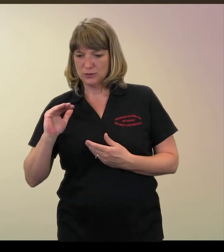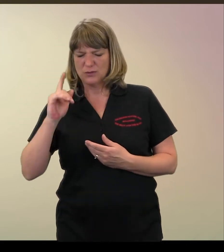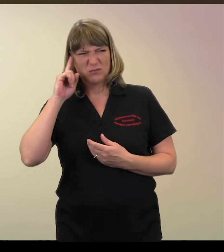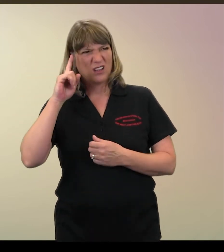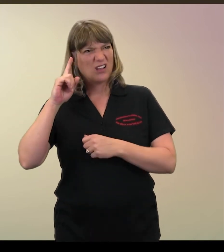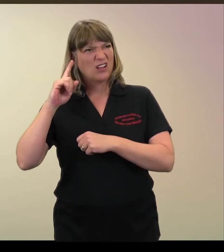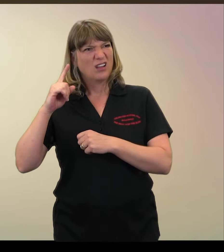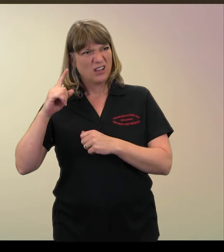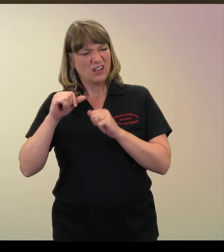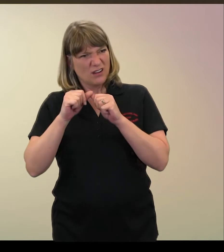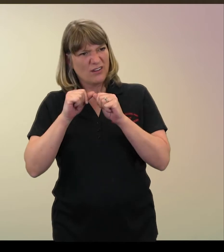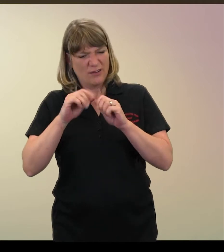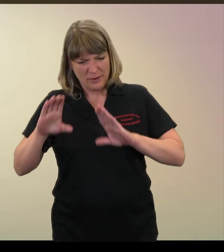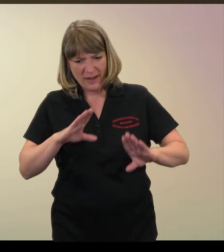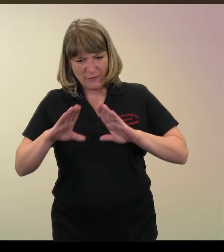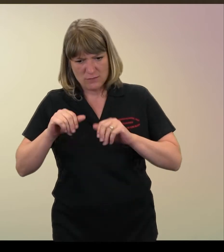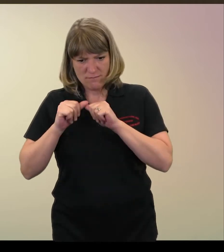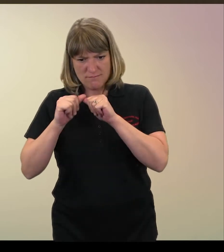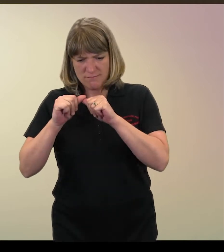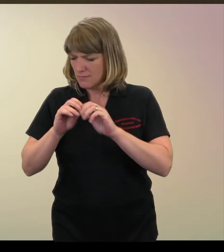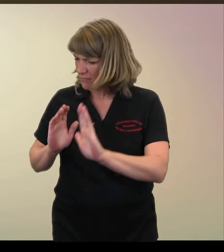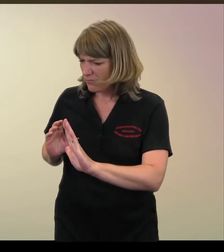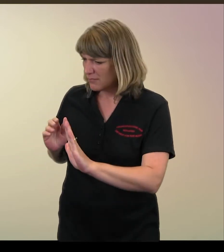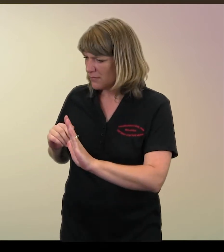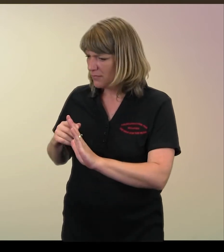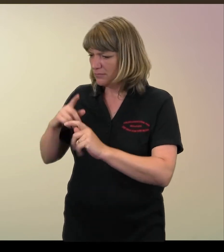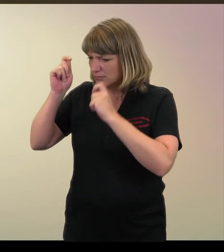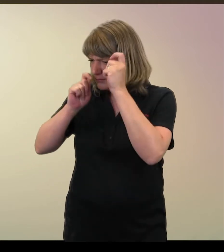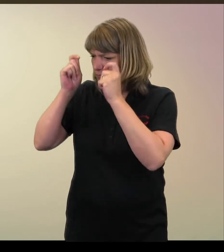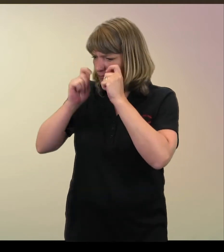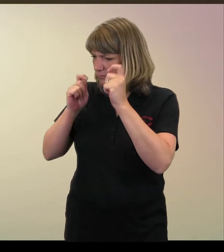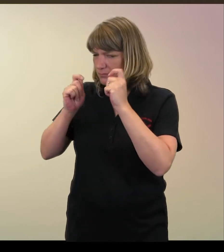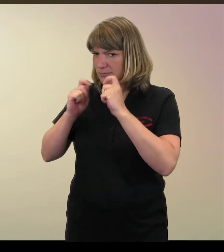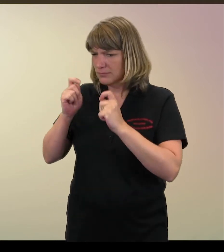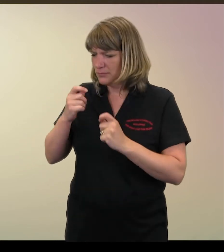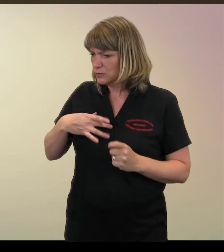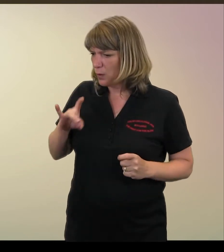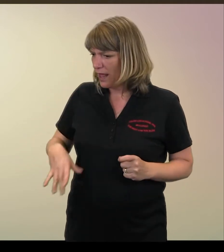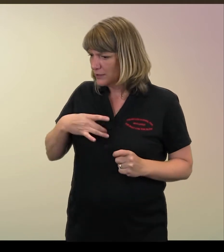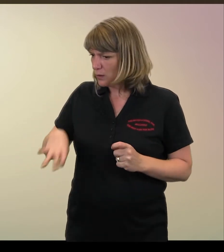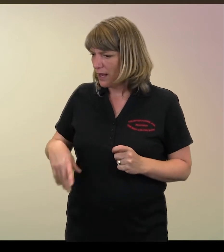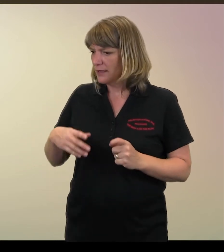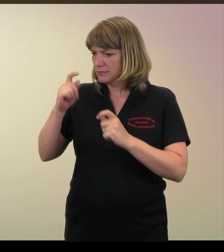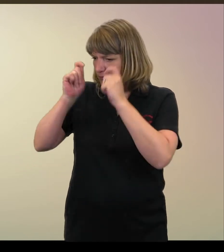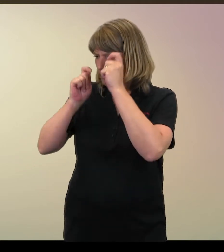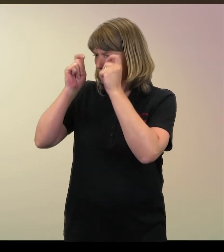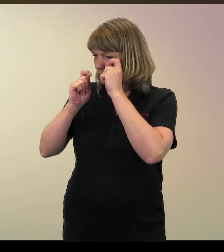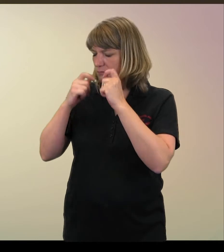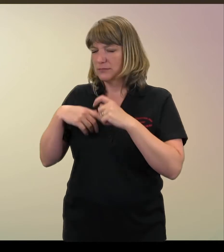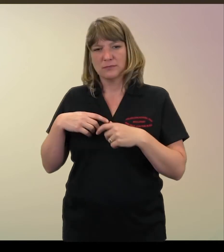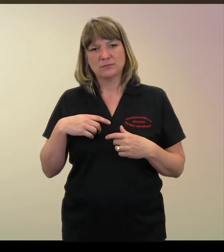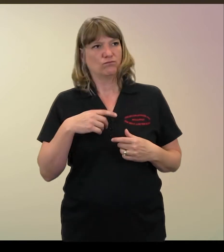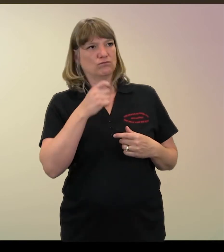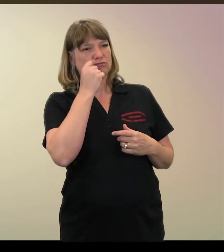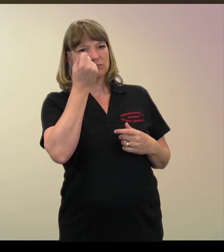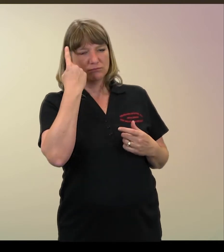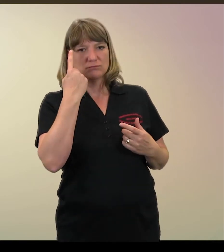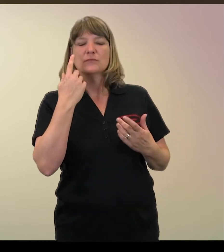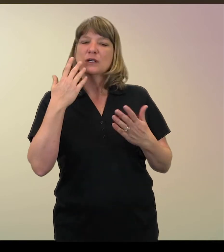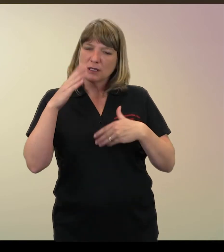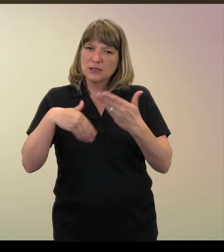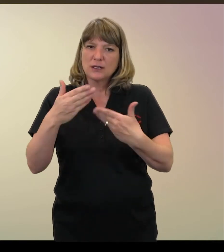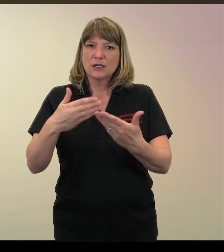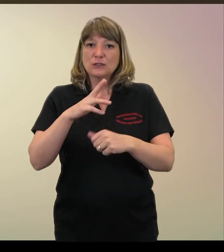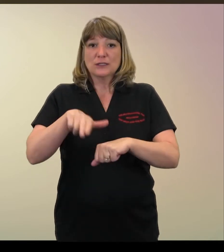will sometimes persist in doing that behavior that the child is trying to nonverbally communicate that they don't like.